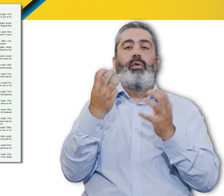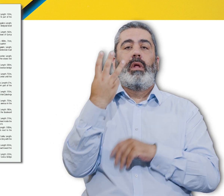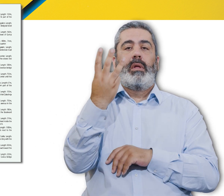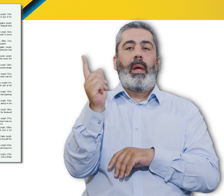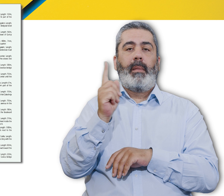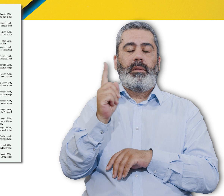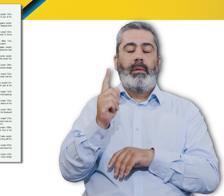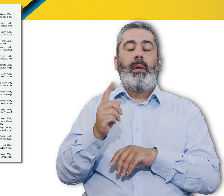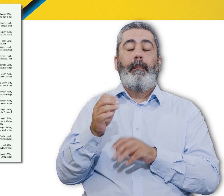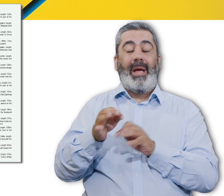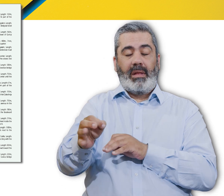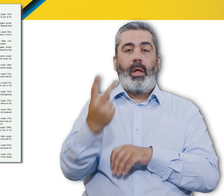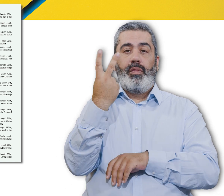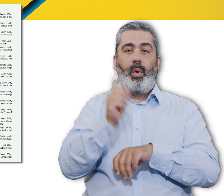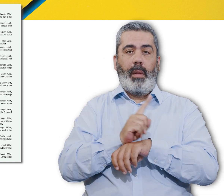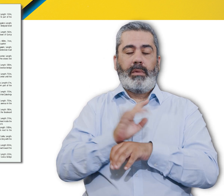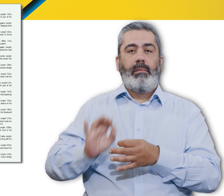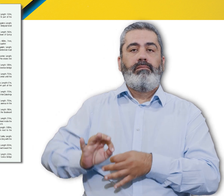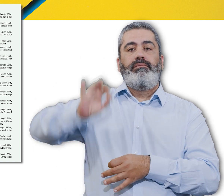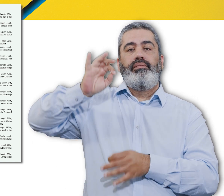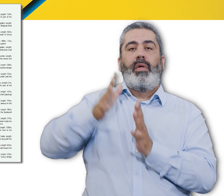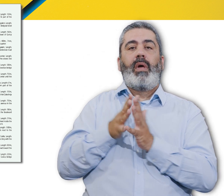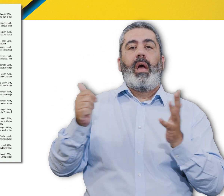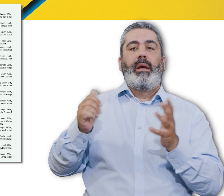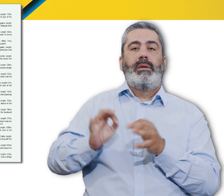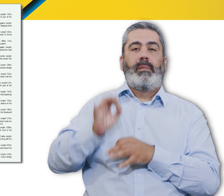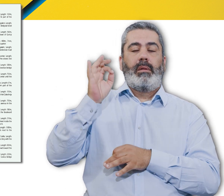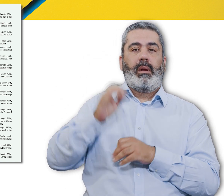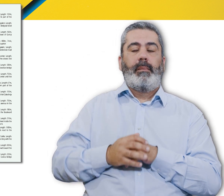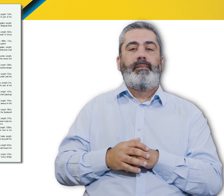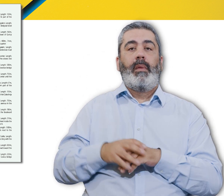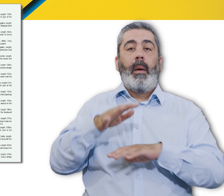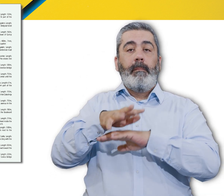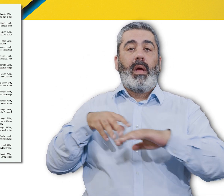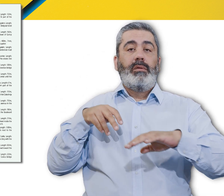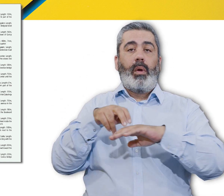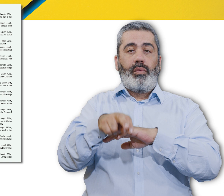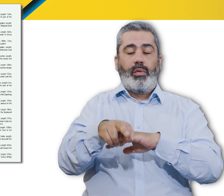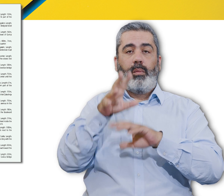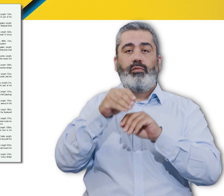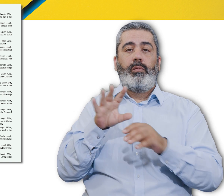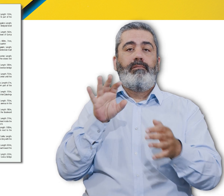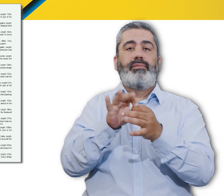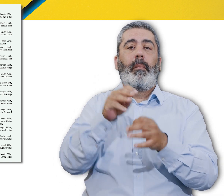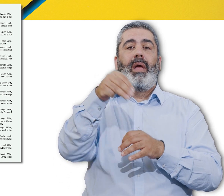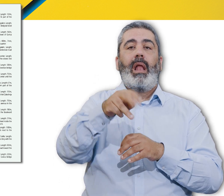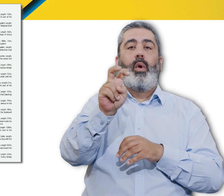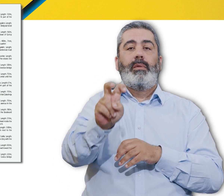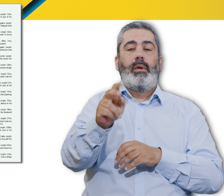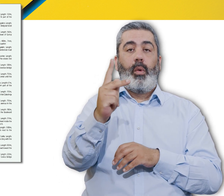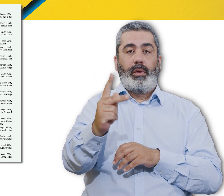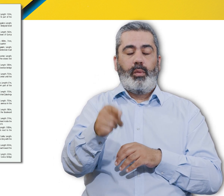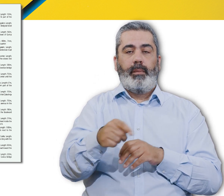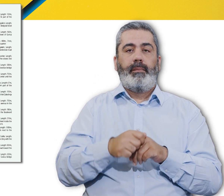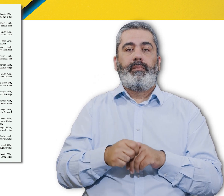Street. Kastanding Veghyali number 217, area, Castle, length, 90 m, 1